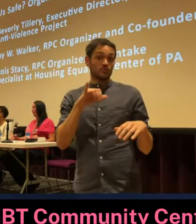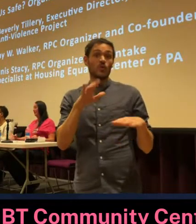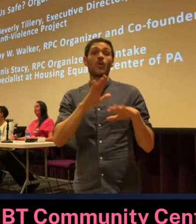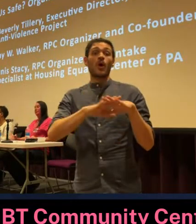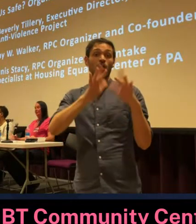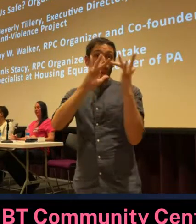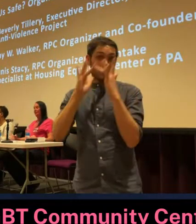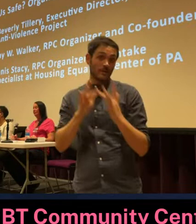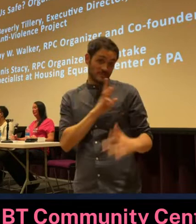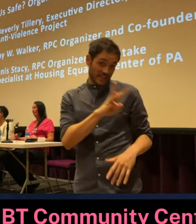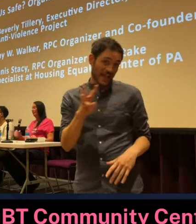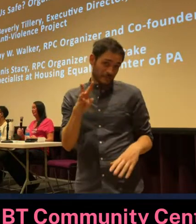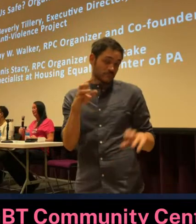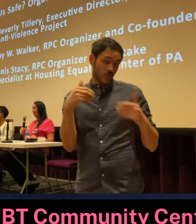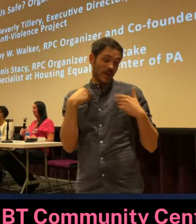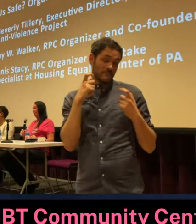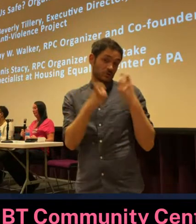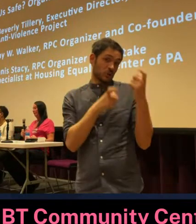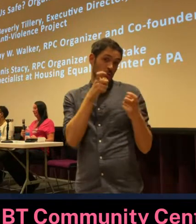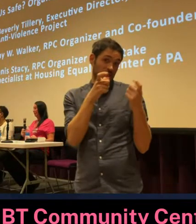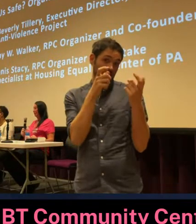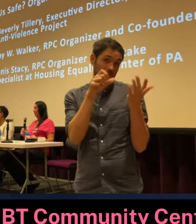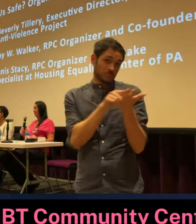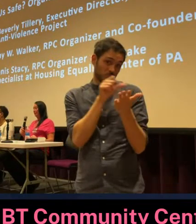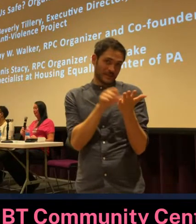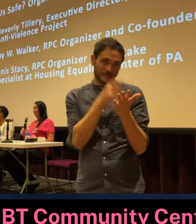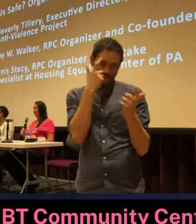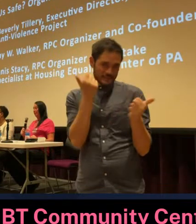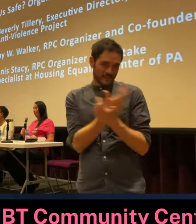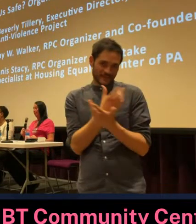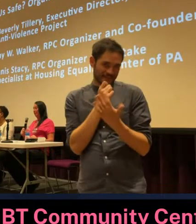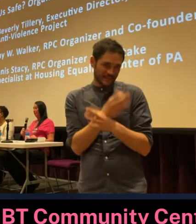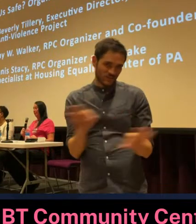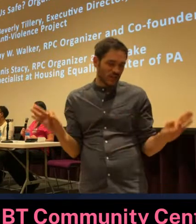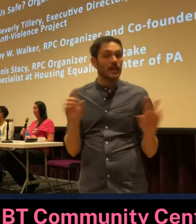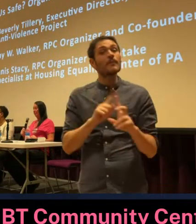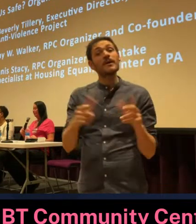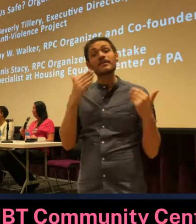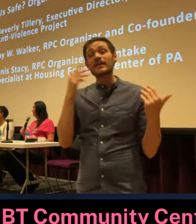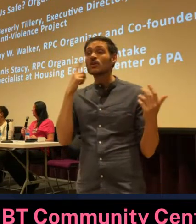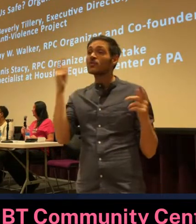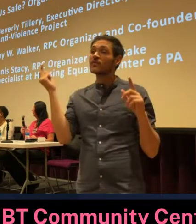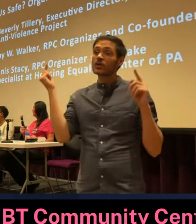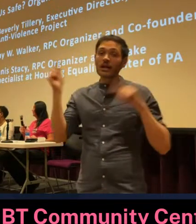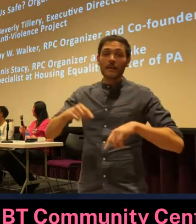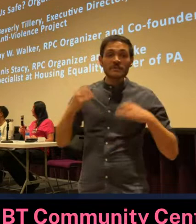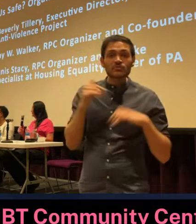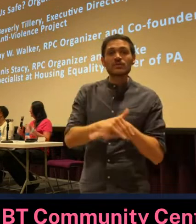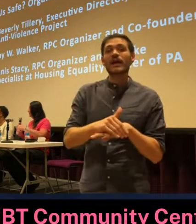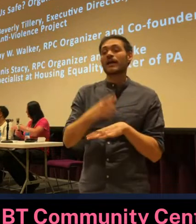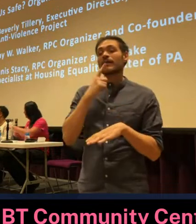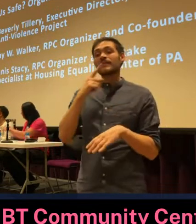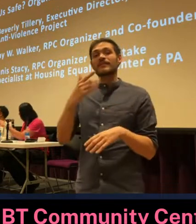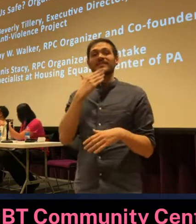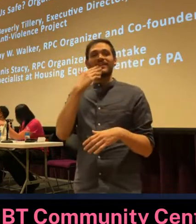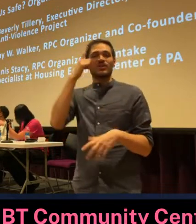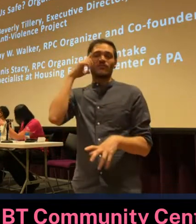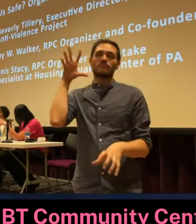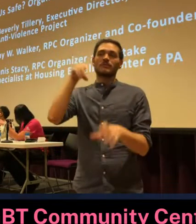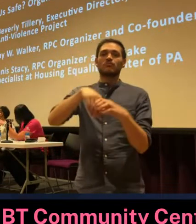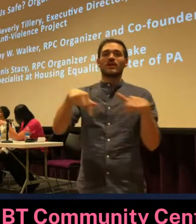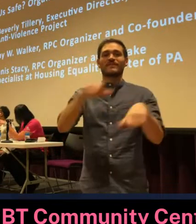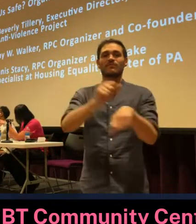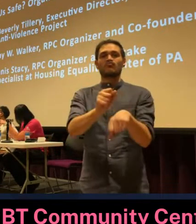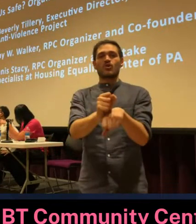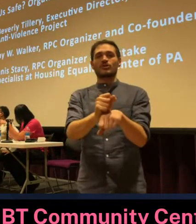stuff ain't free. But thank you all for coming tonight. Thank you for being part of the work that